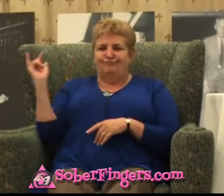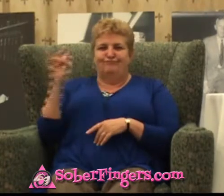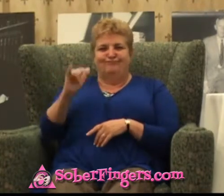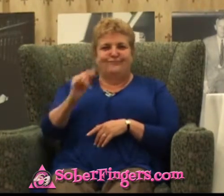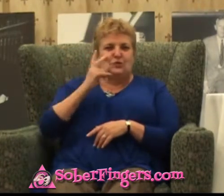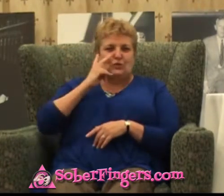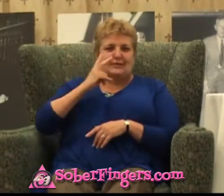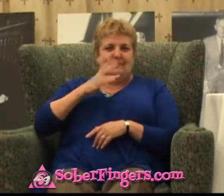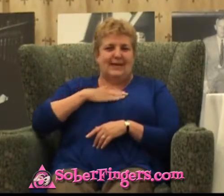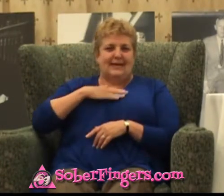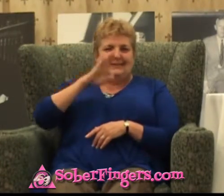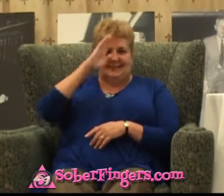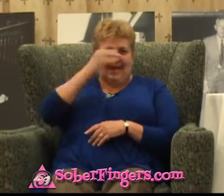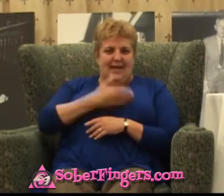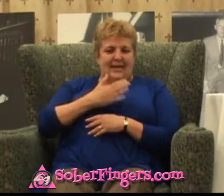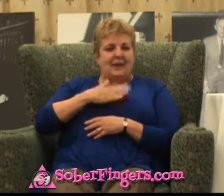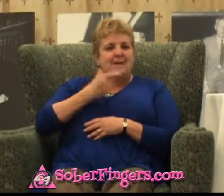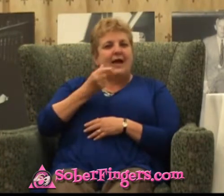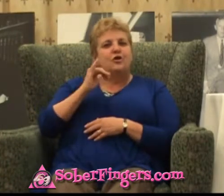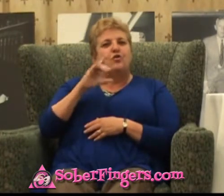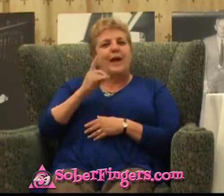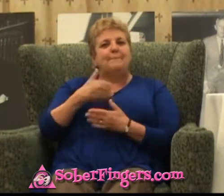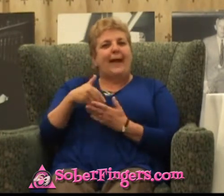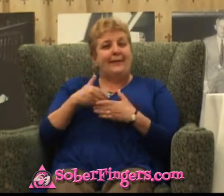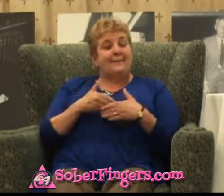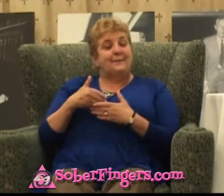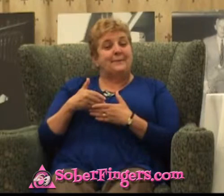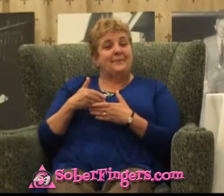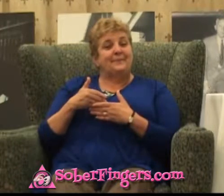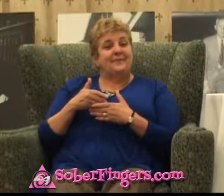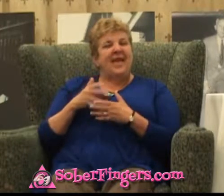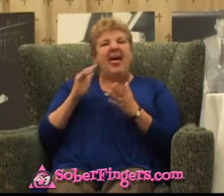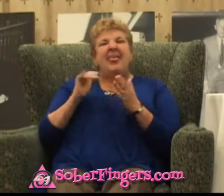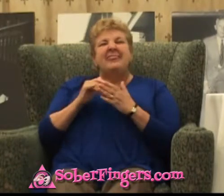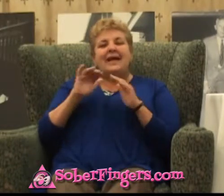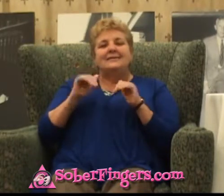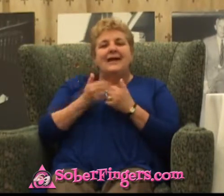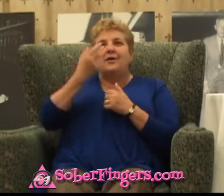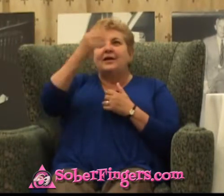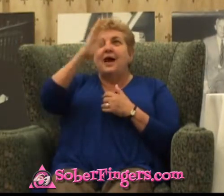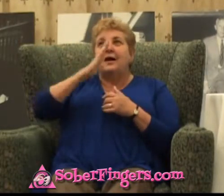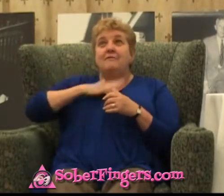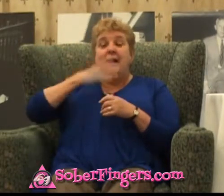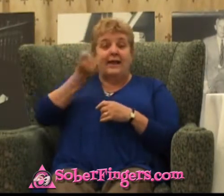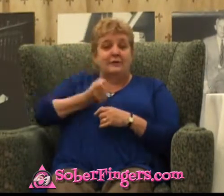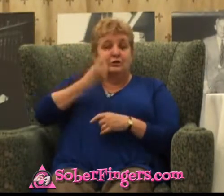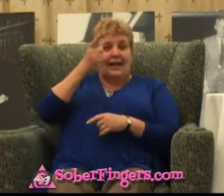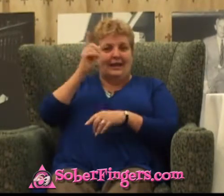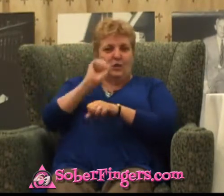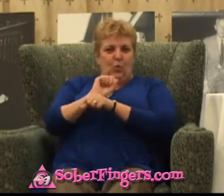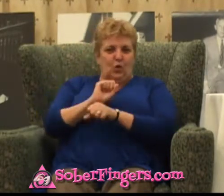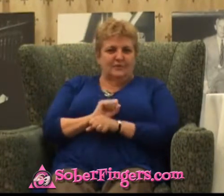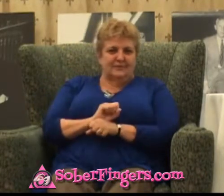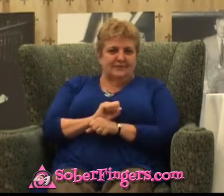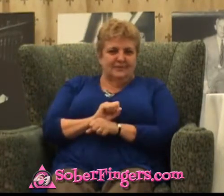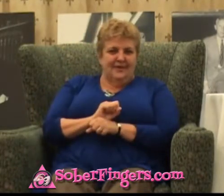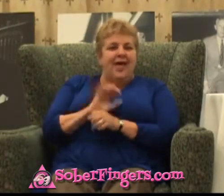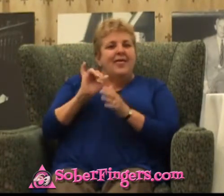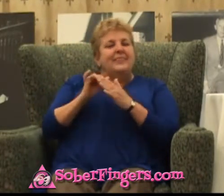and my grandchild each month. That is how the God of my understanding works. That's what happens when I practice